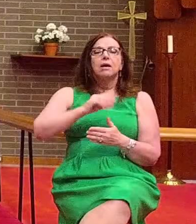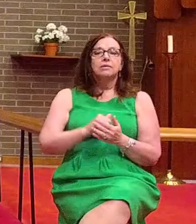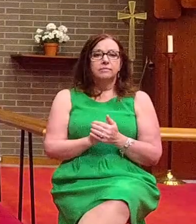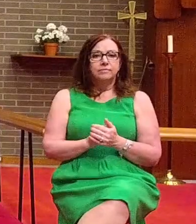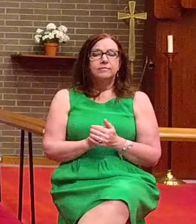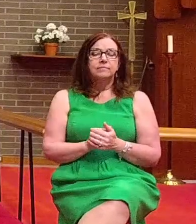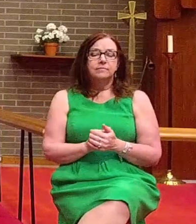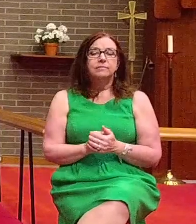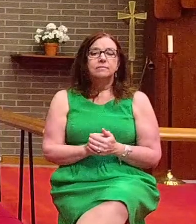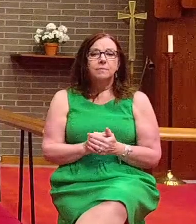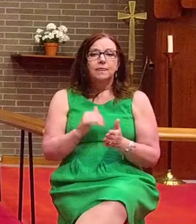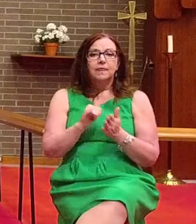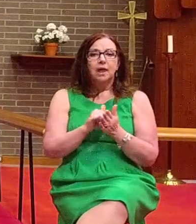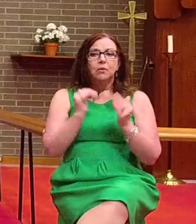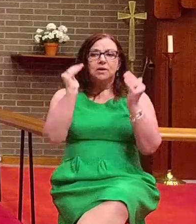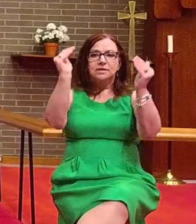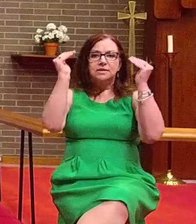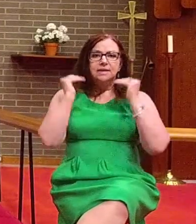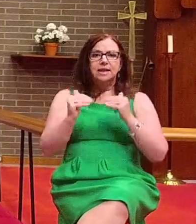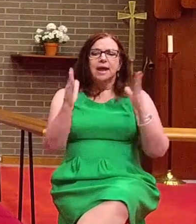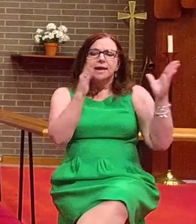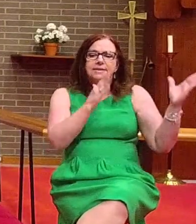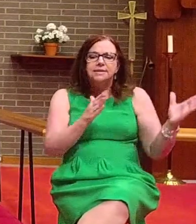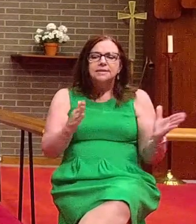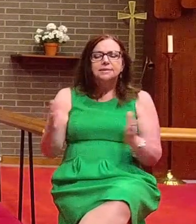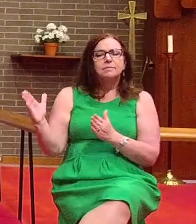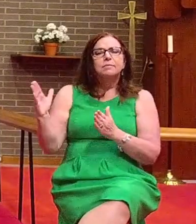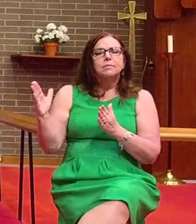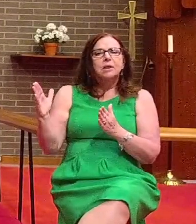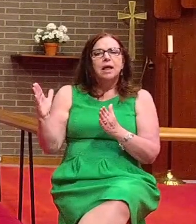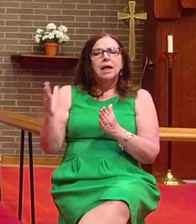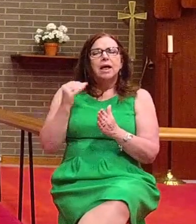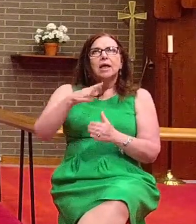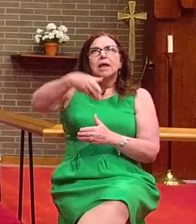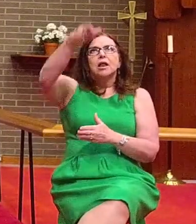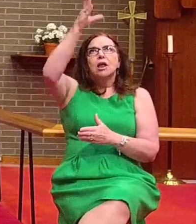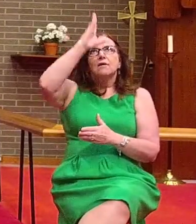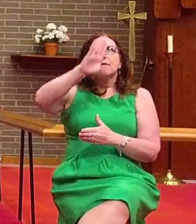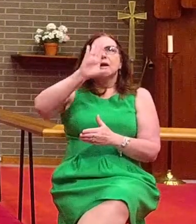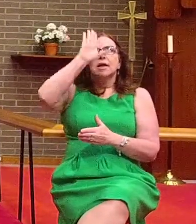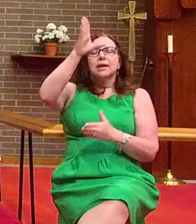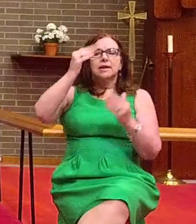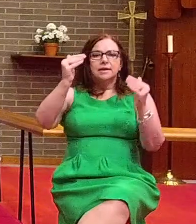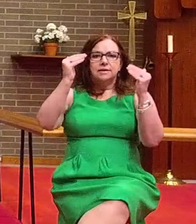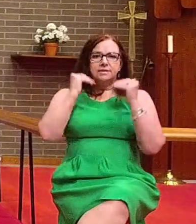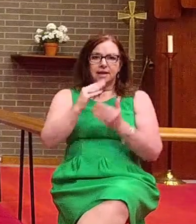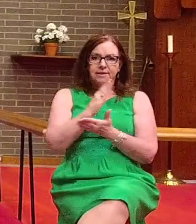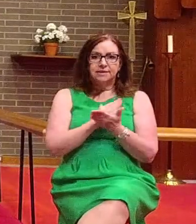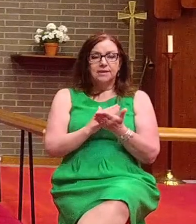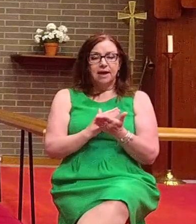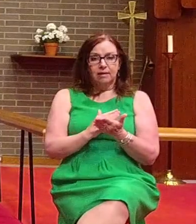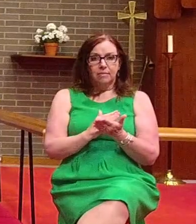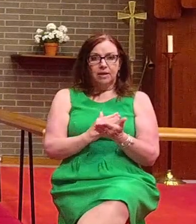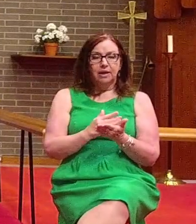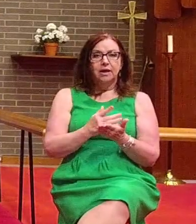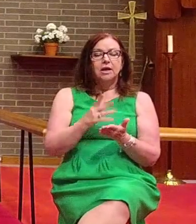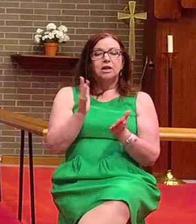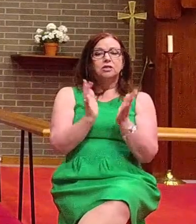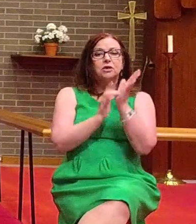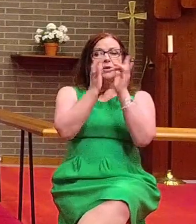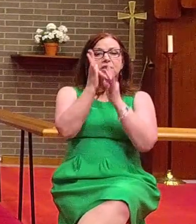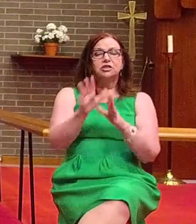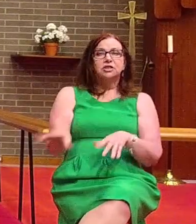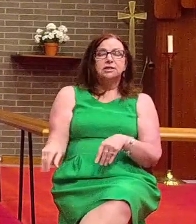next step in the grand plan of God. That as he left, he